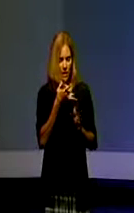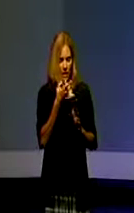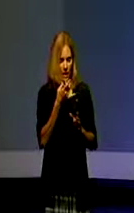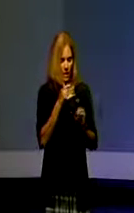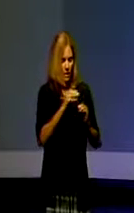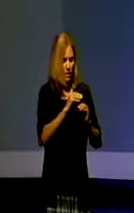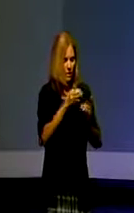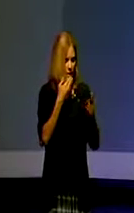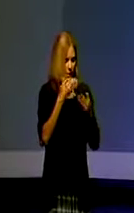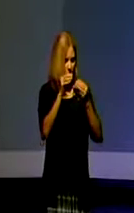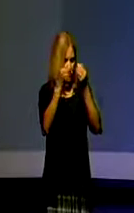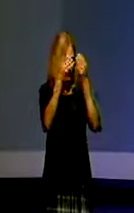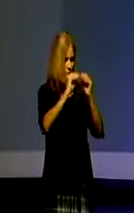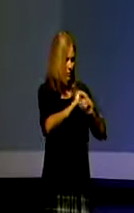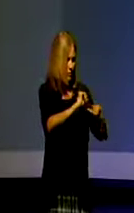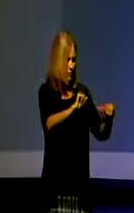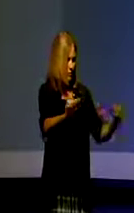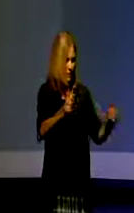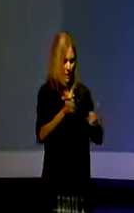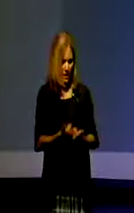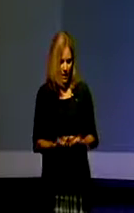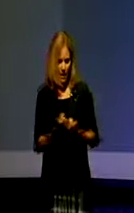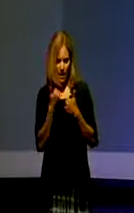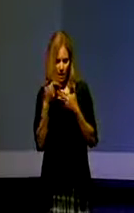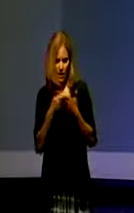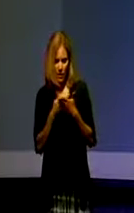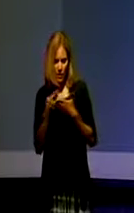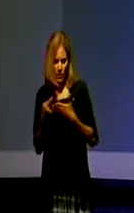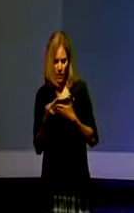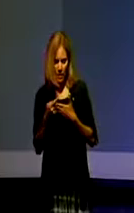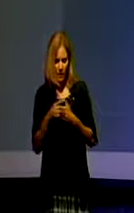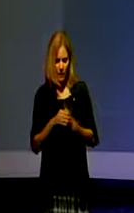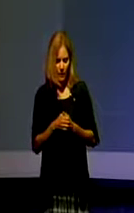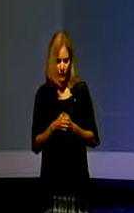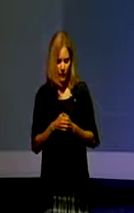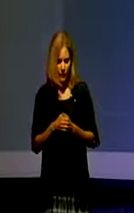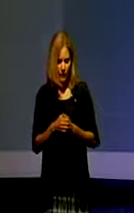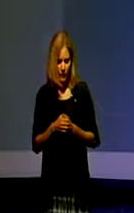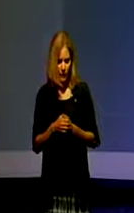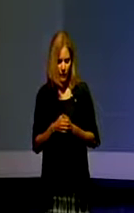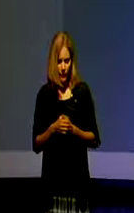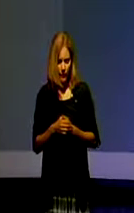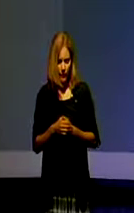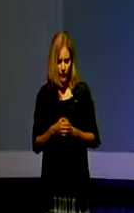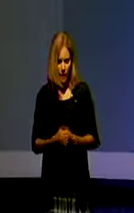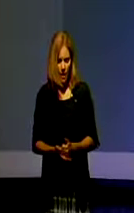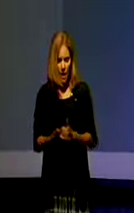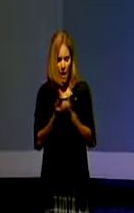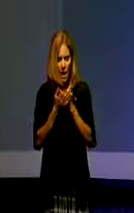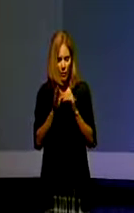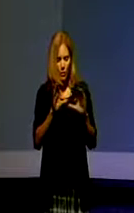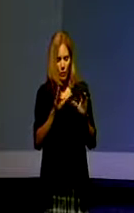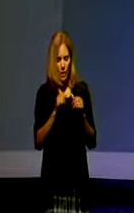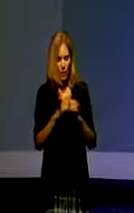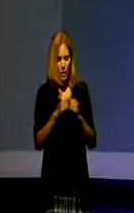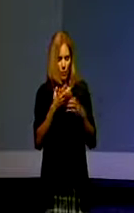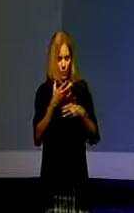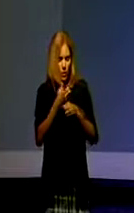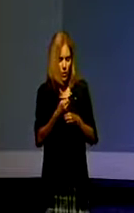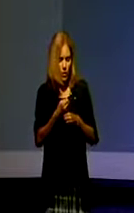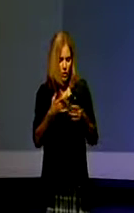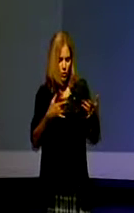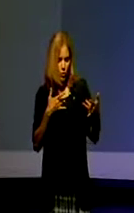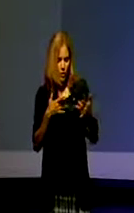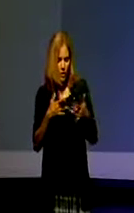the gospel into people's lives this week. Lord, help us to do that with boldness. Help us to do that with joy and